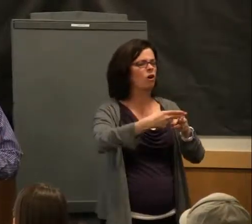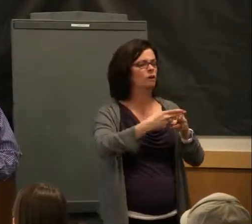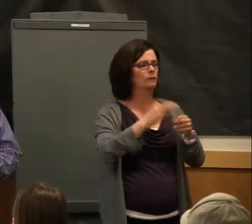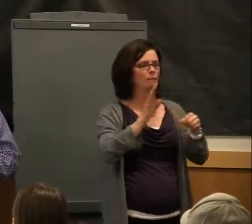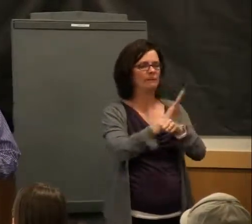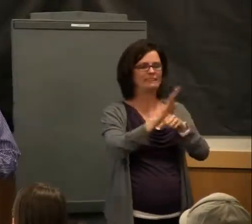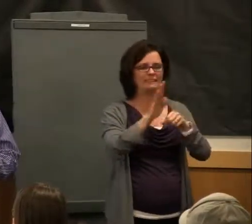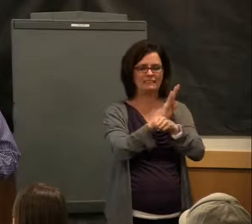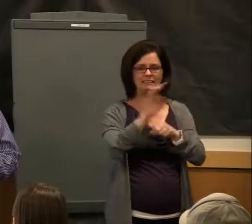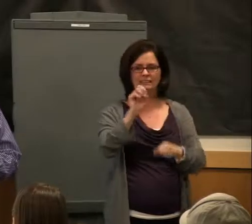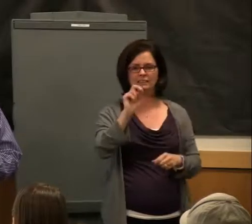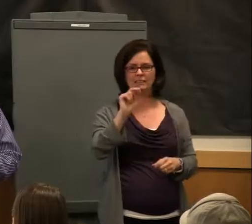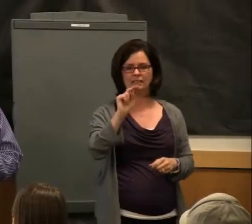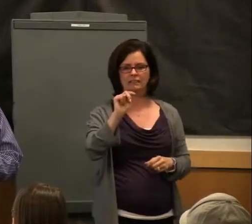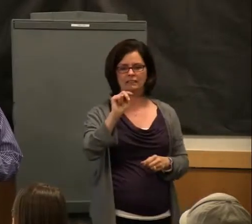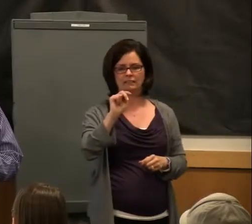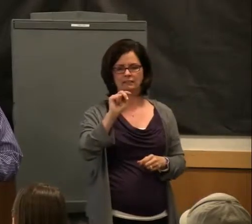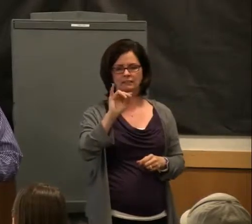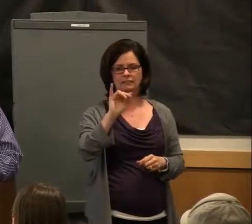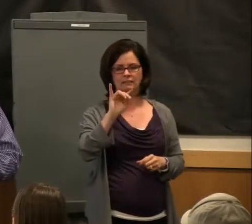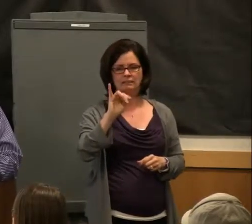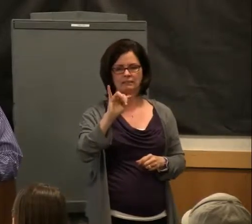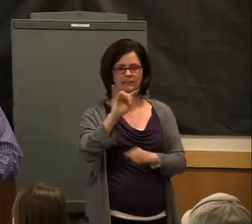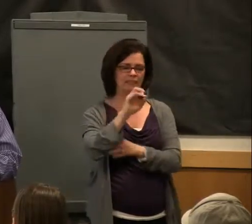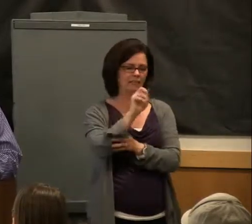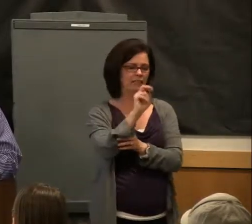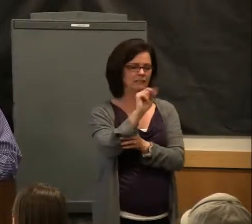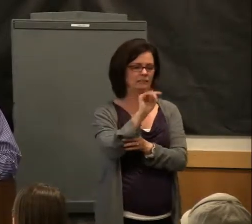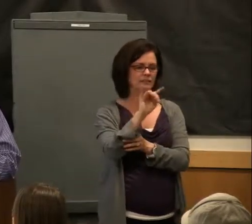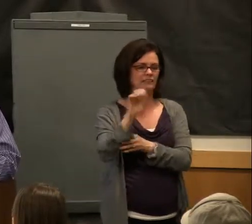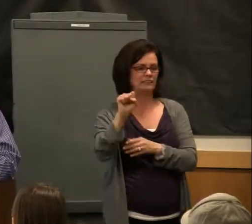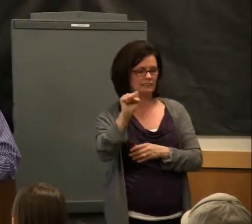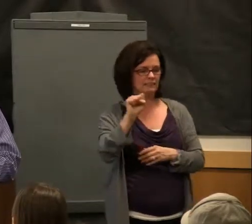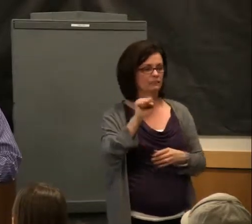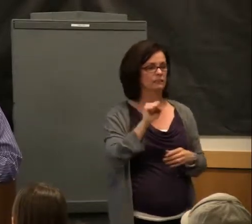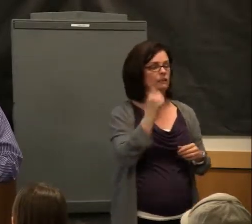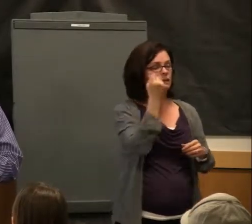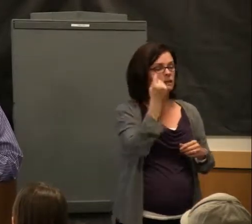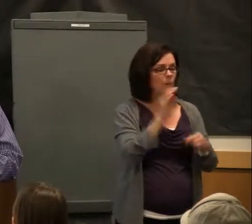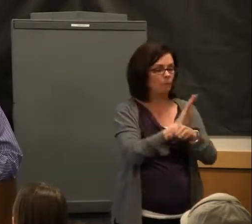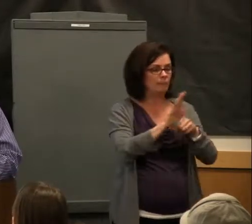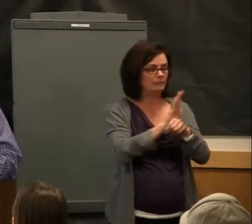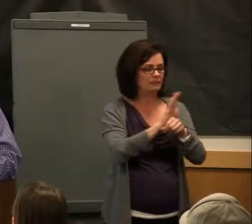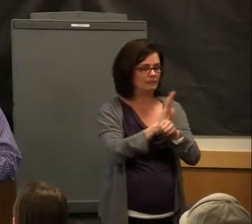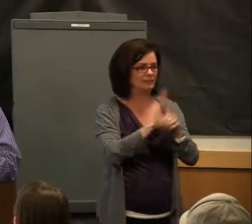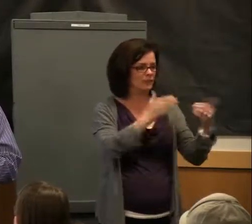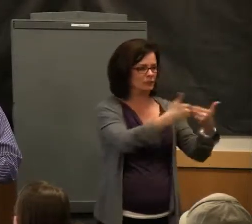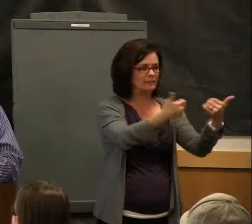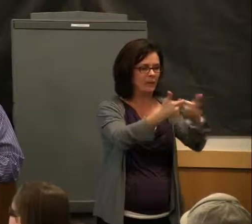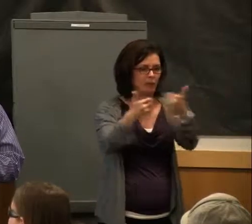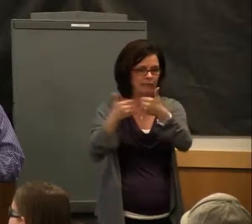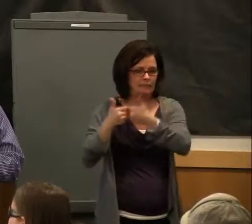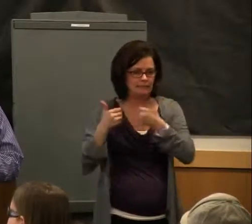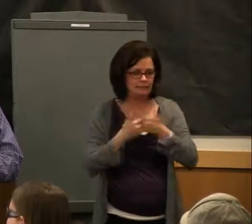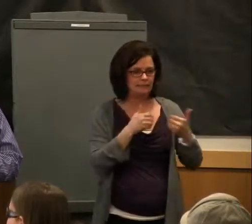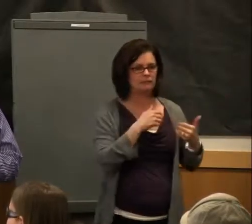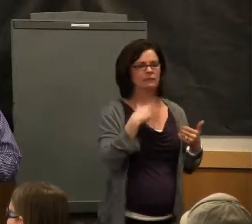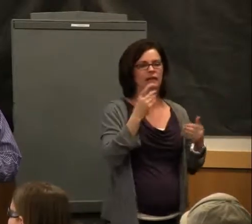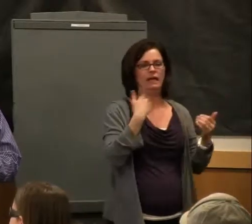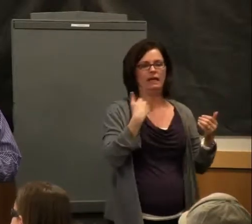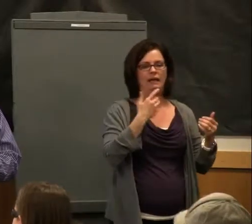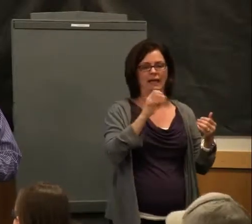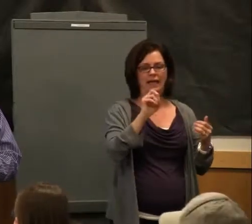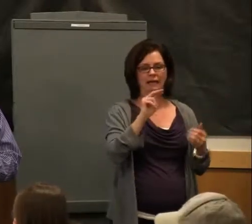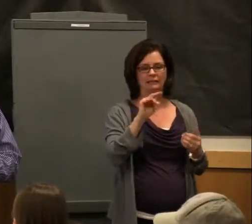entities. Now, a business is treated as a separate entity. And there are different ways to organize your